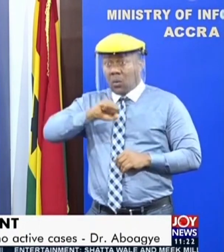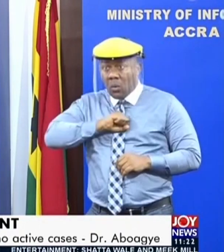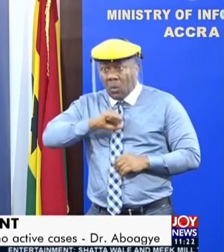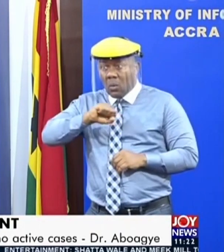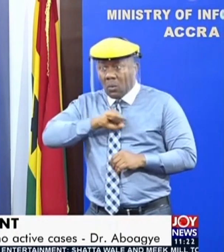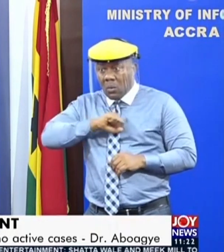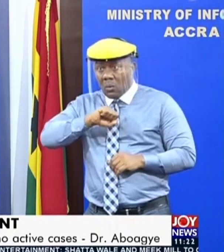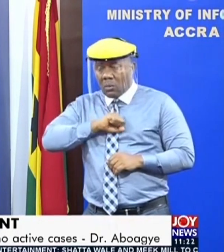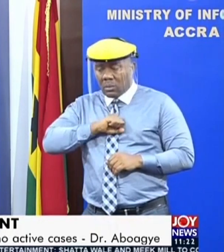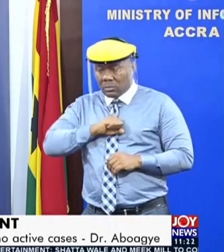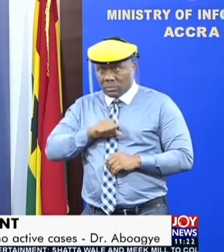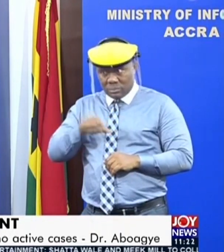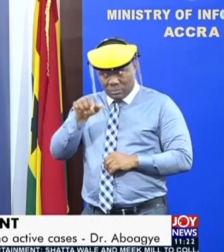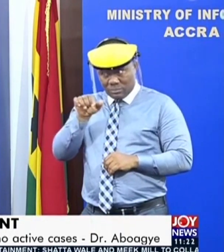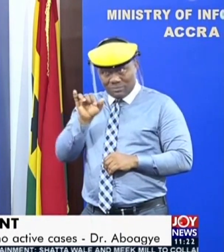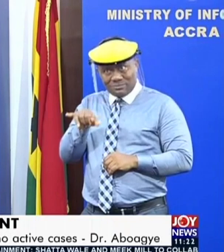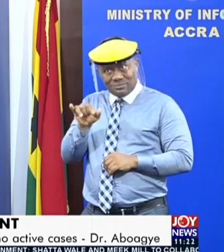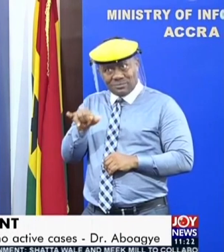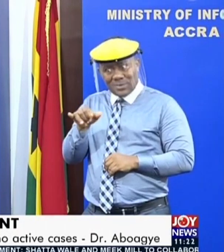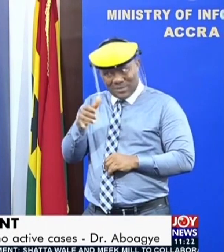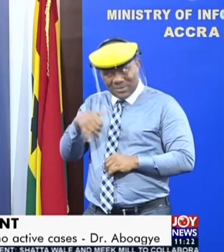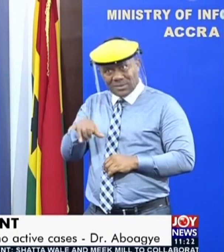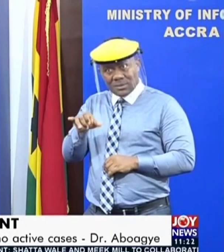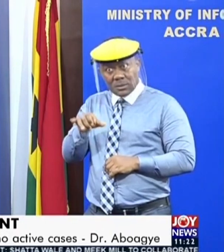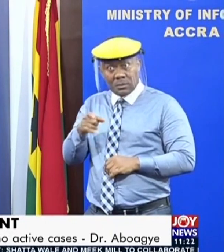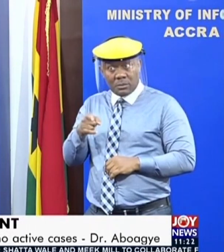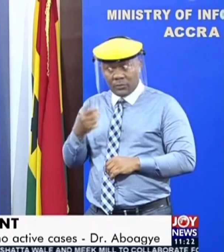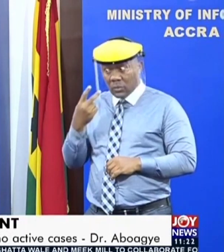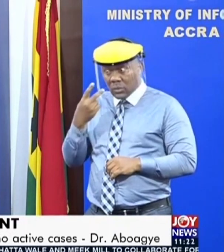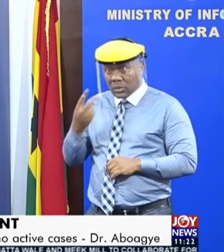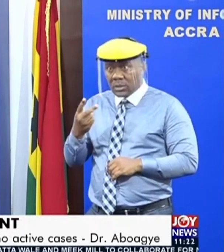common symptom that people will present with,